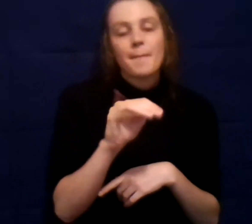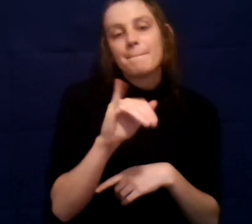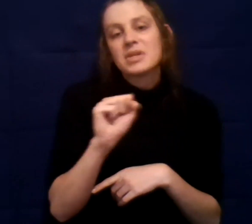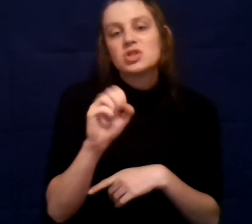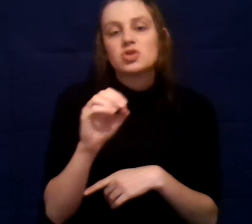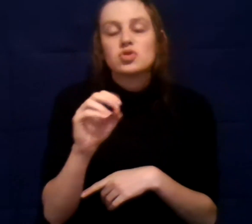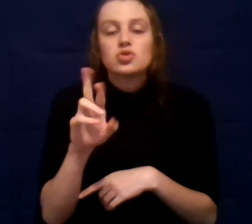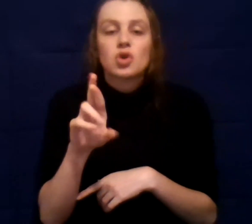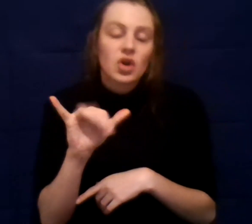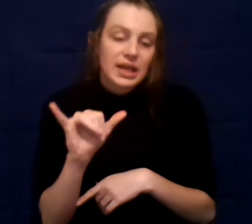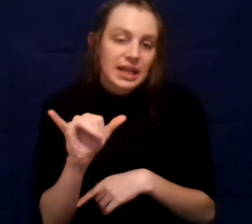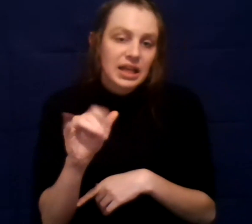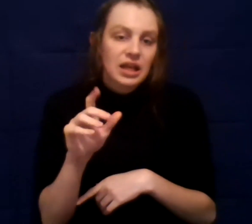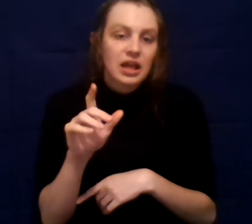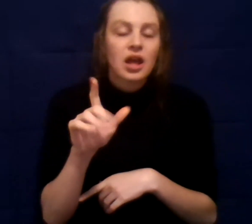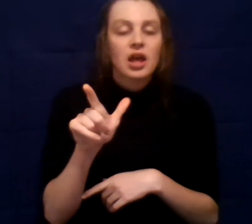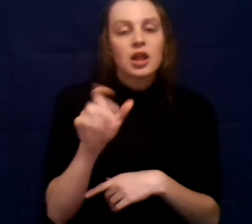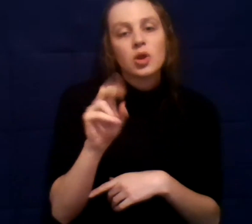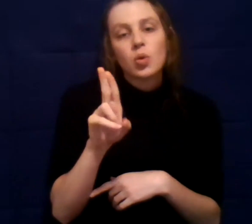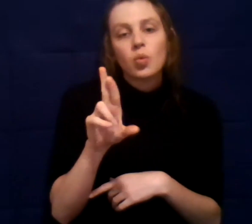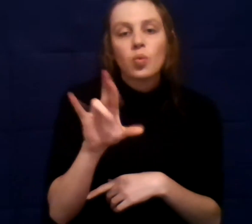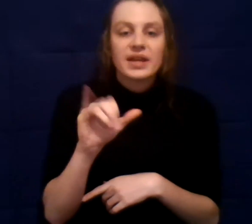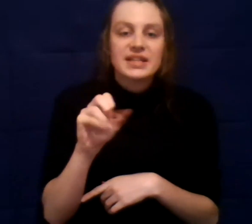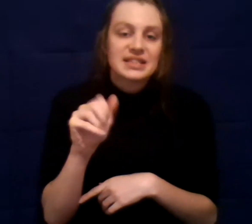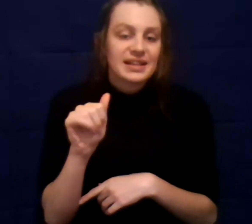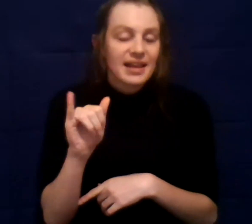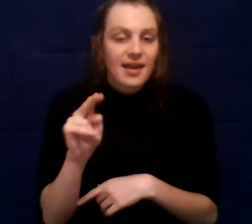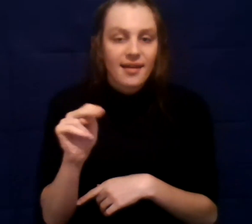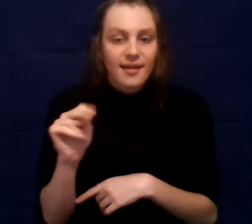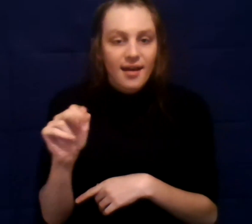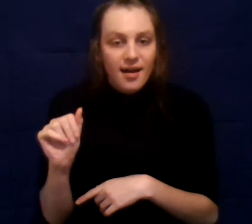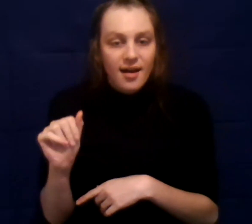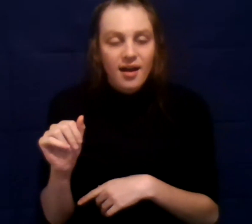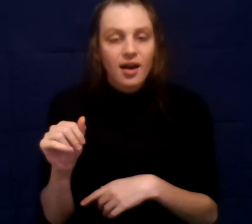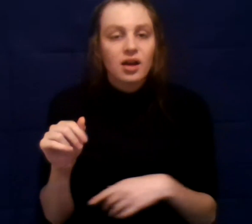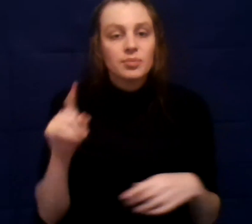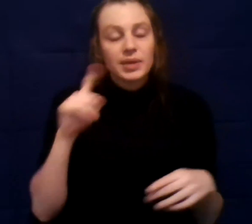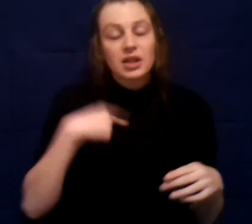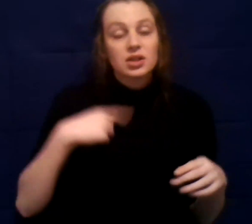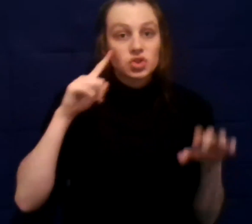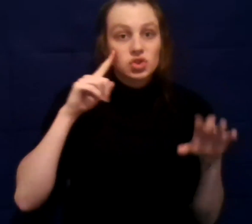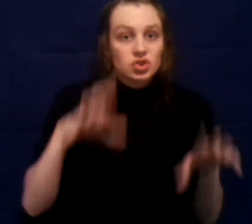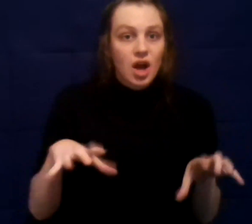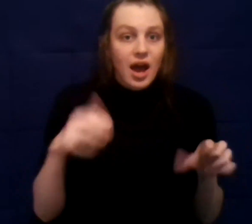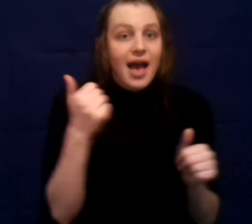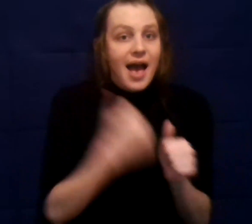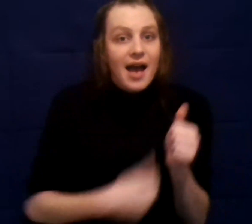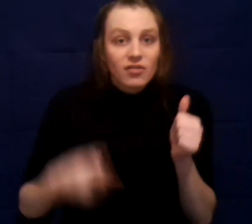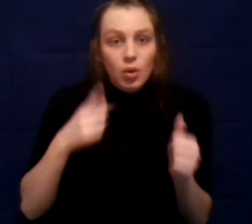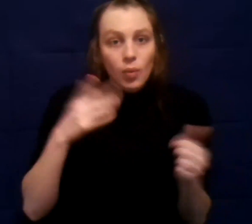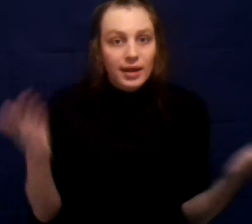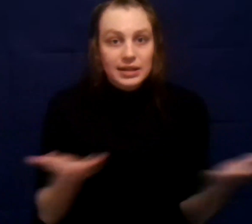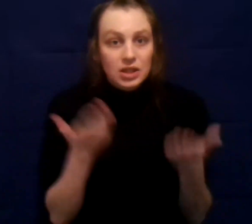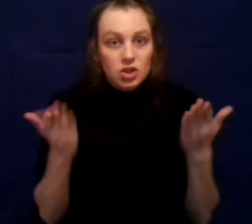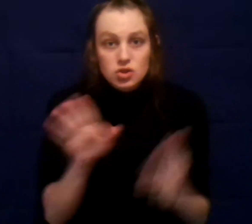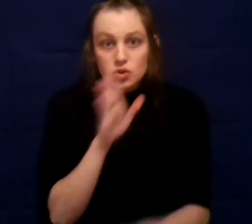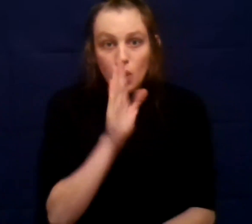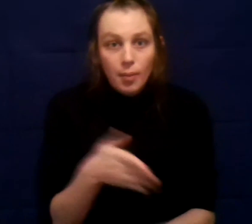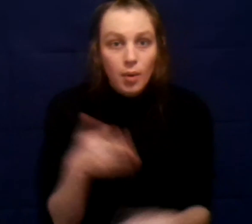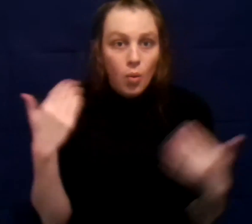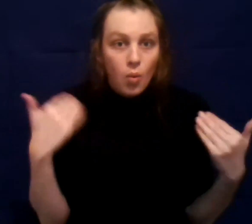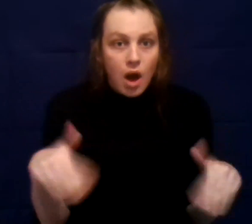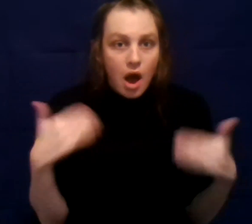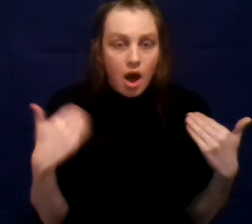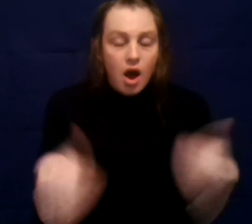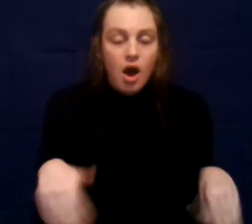Louisiana. And it just was so crazy to me that everyone there was sober. And just like walking